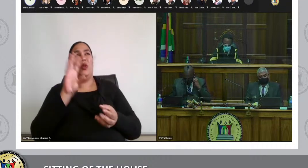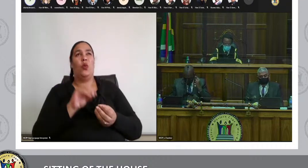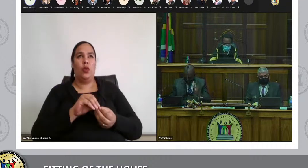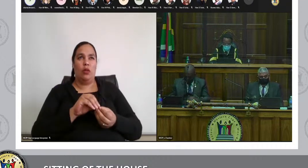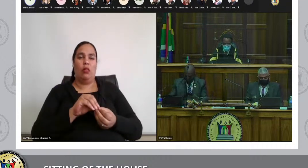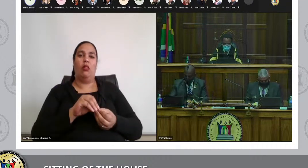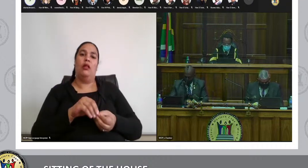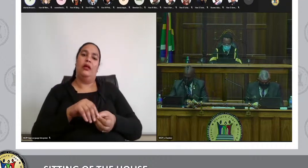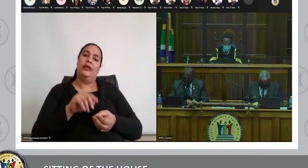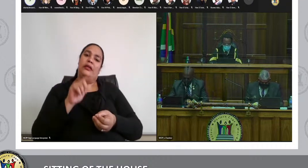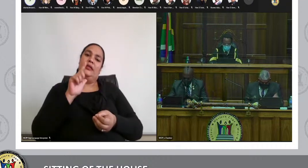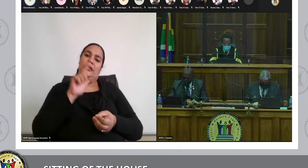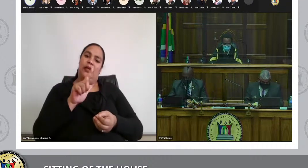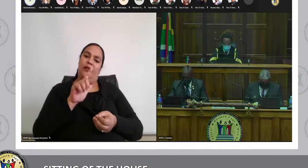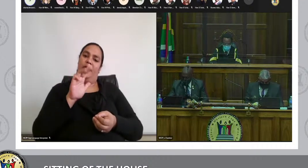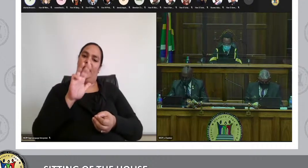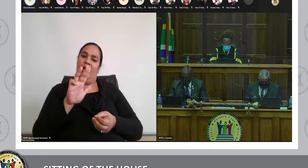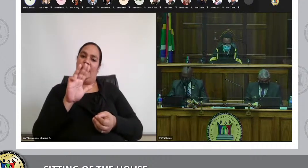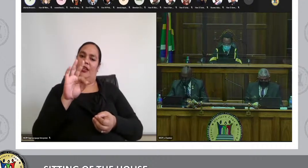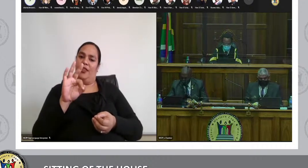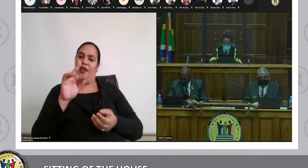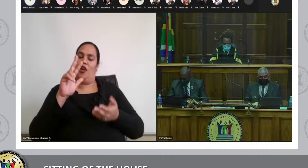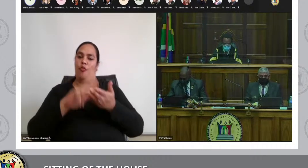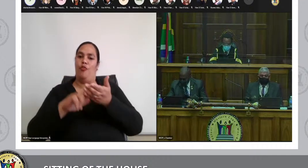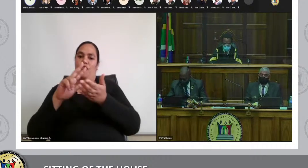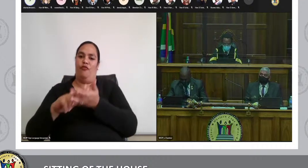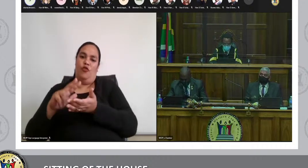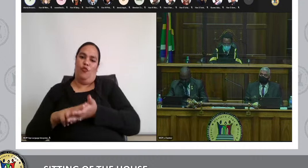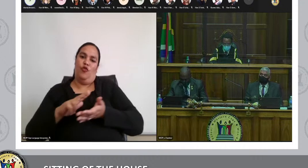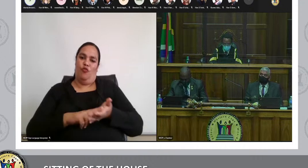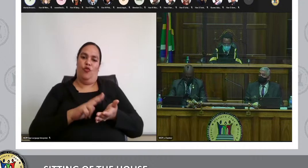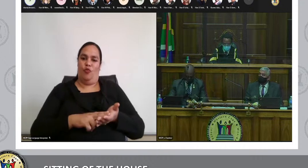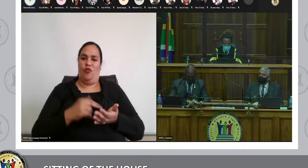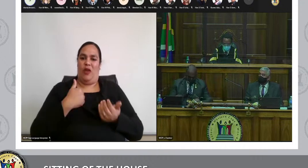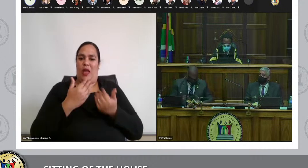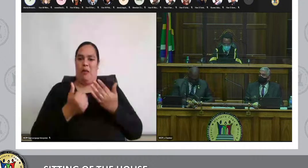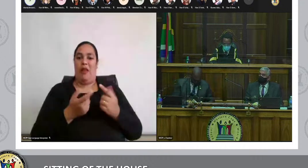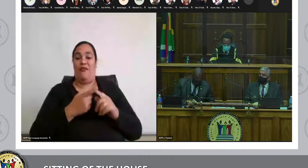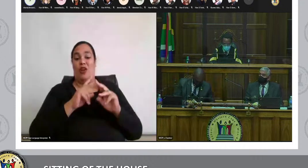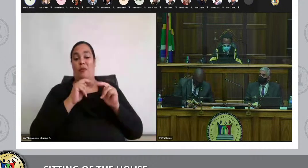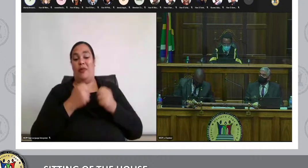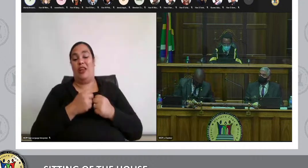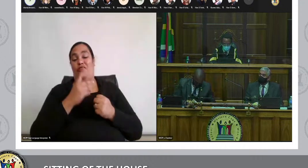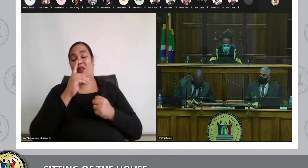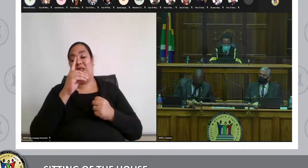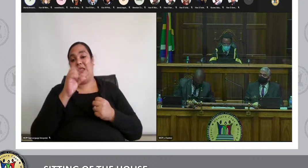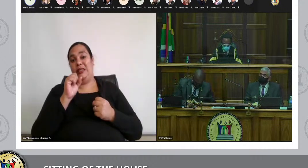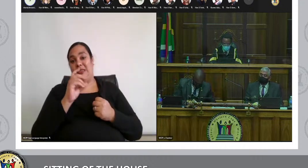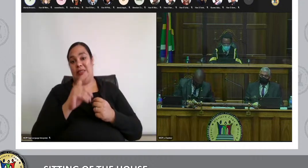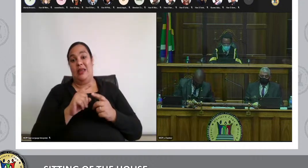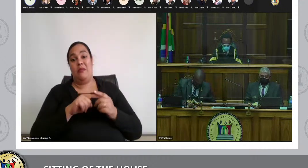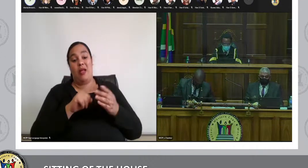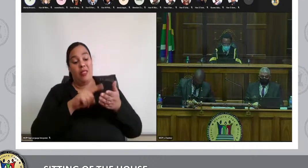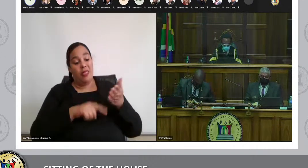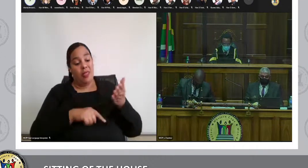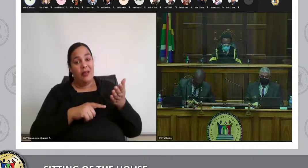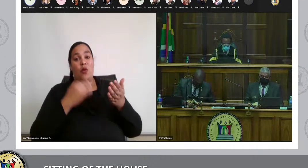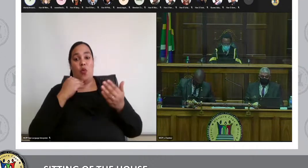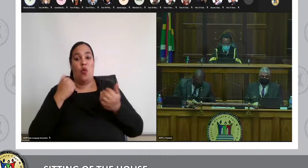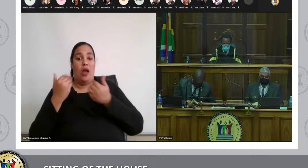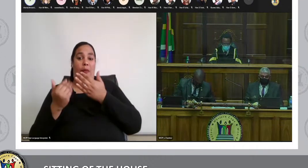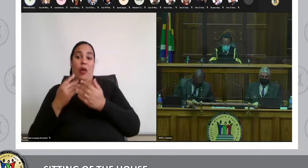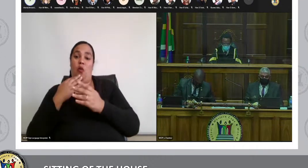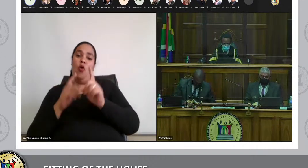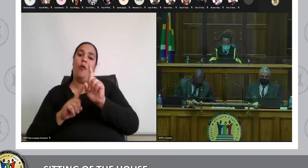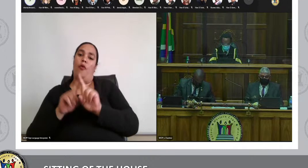of 793 approved applications from National DST. These were the applicants that passed